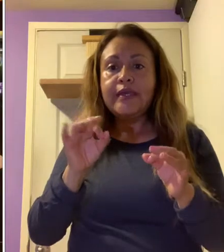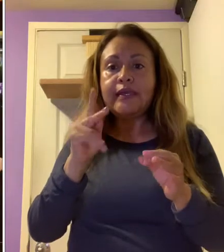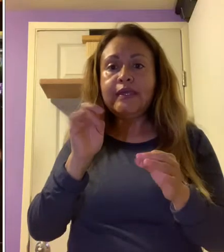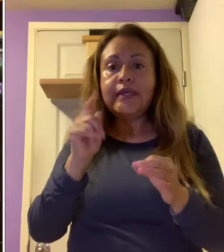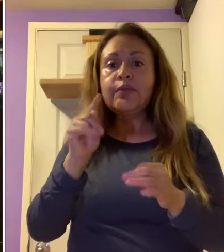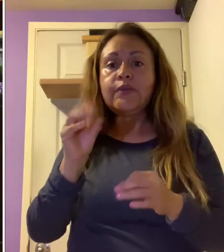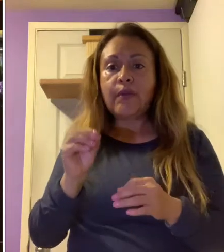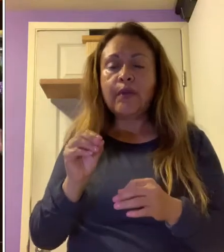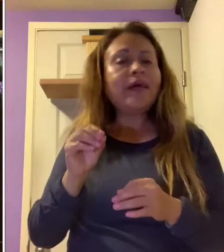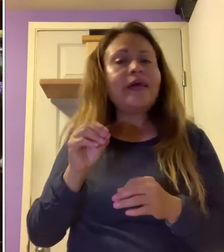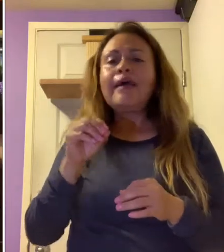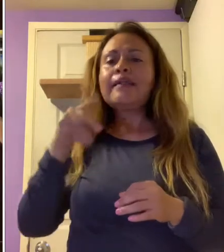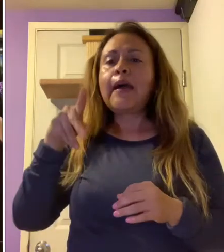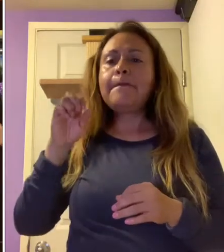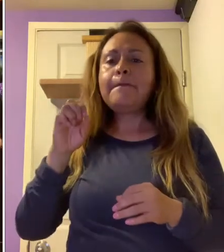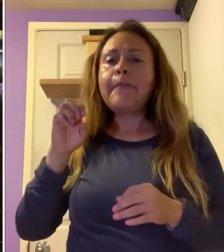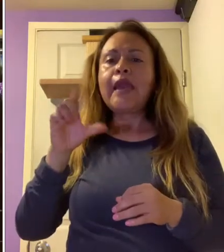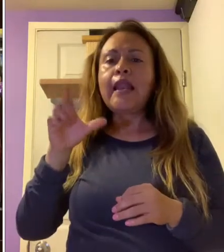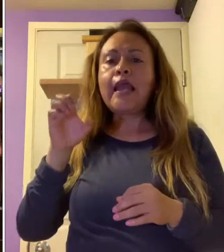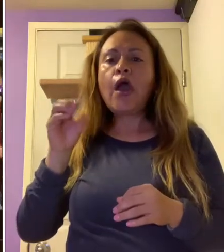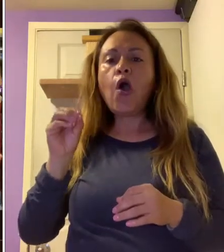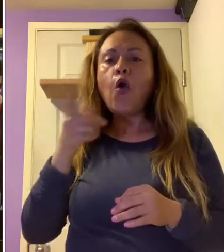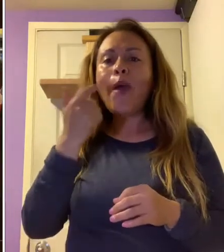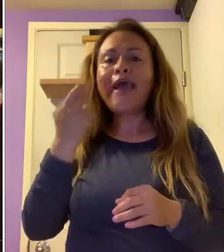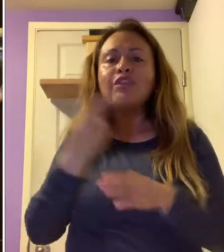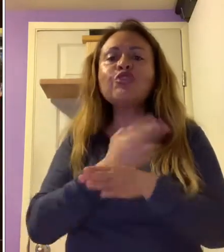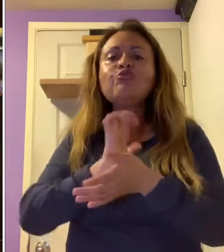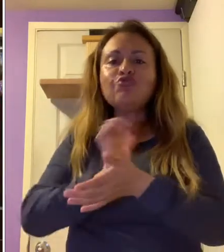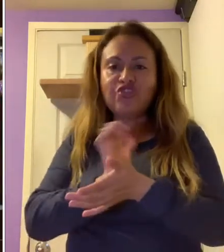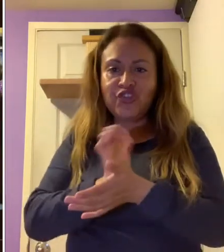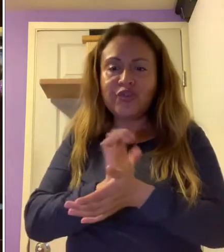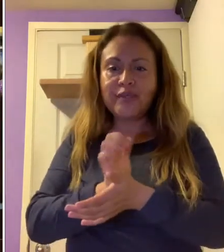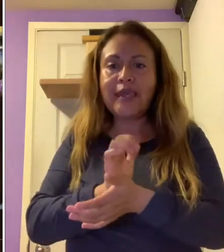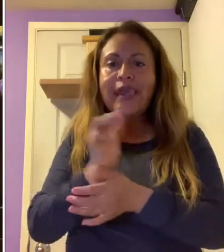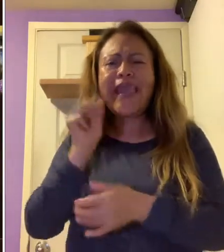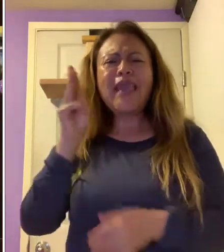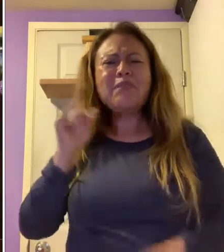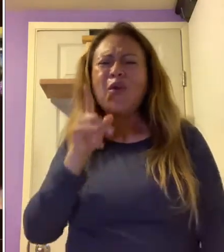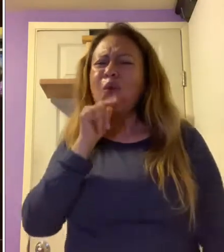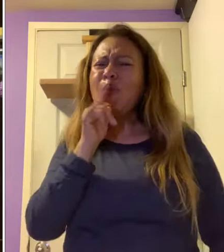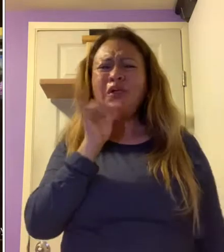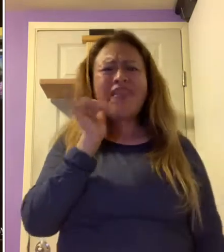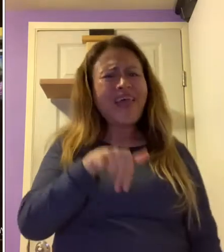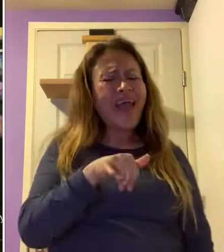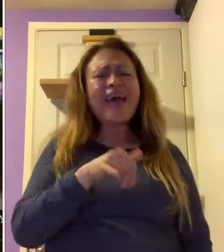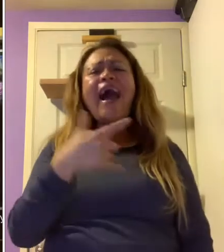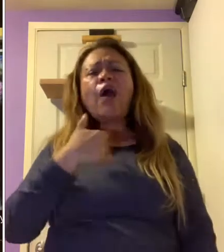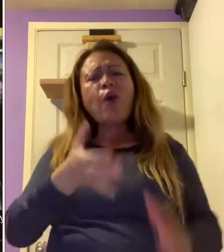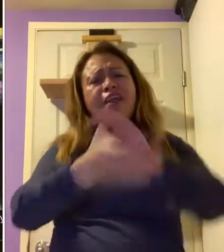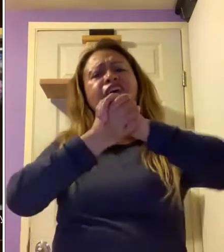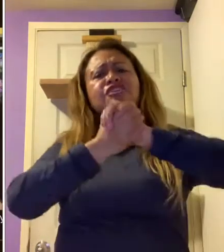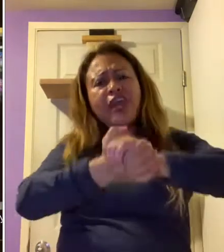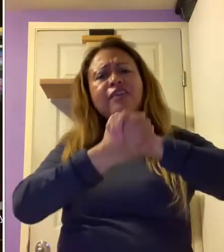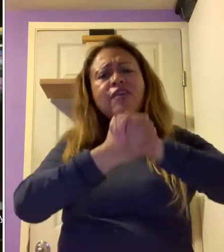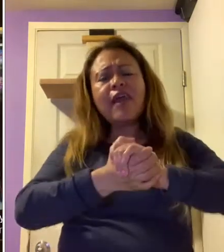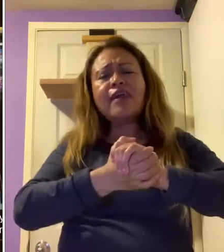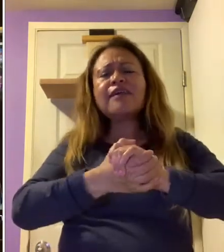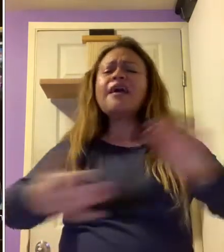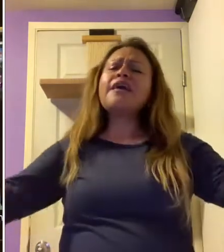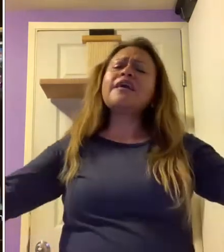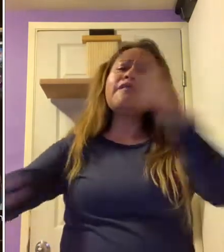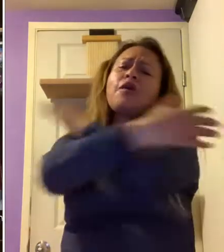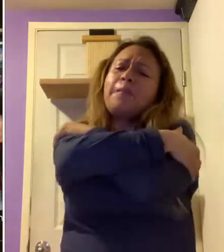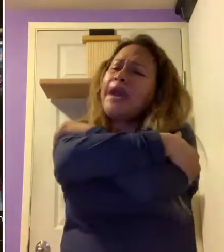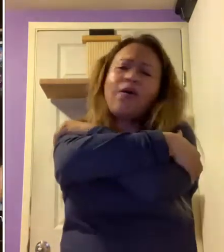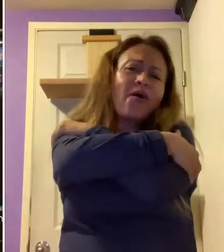It is keto. It is fantastic. It's not paleo because they use the mozzarella. But Amy's, once again, Amy, who are you, Amy? I want to shake your hand,